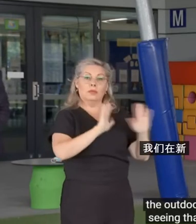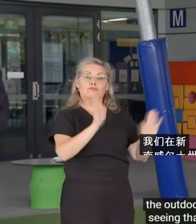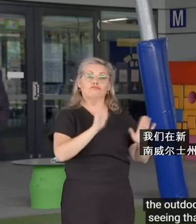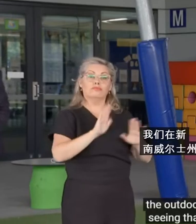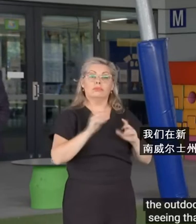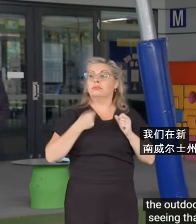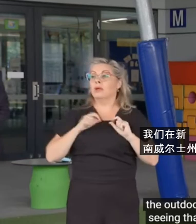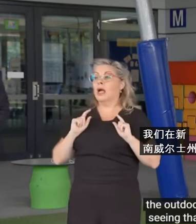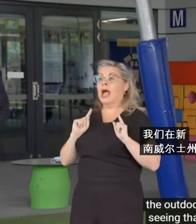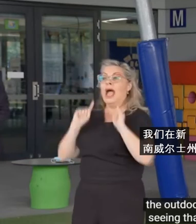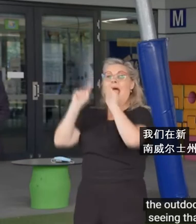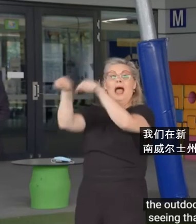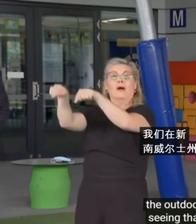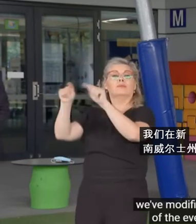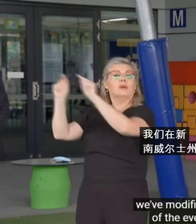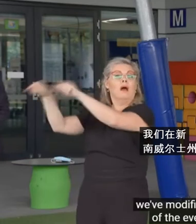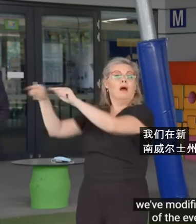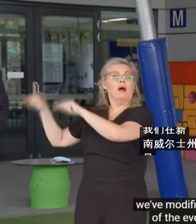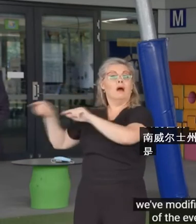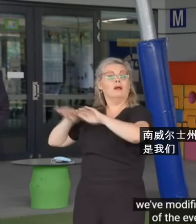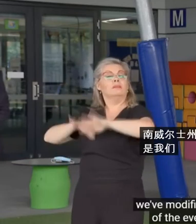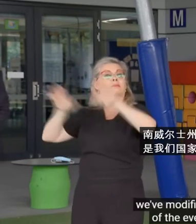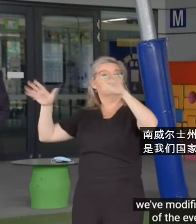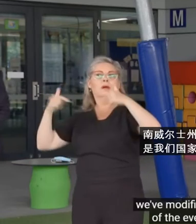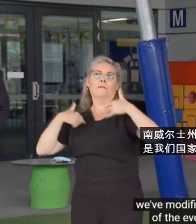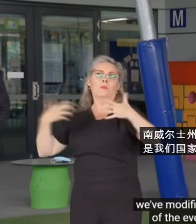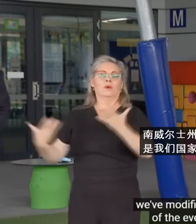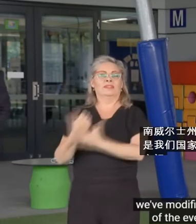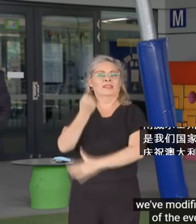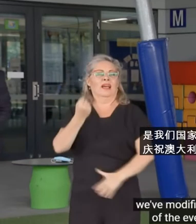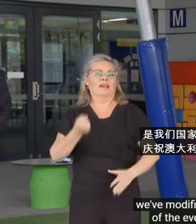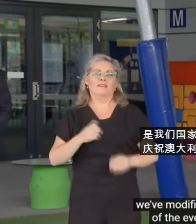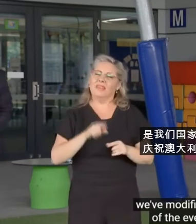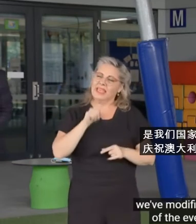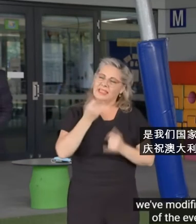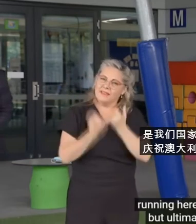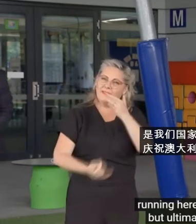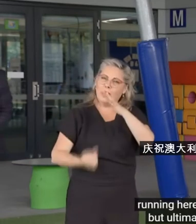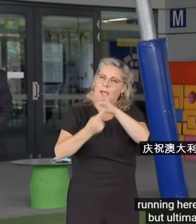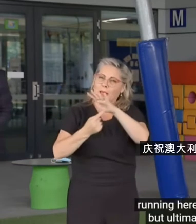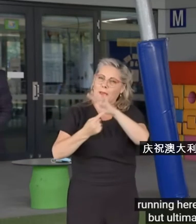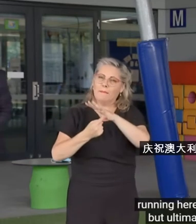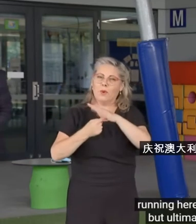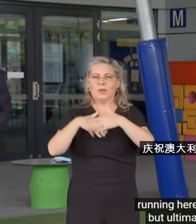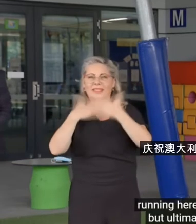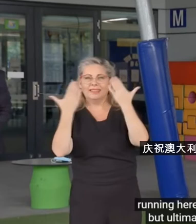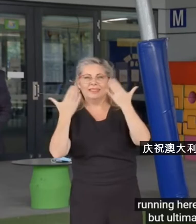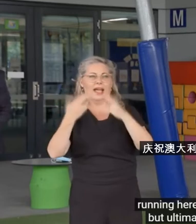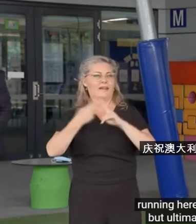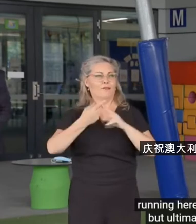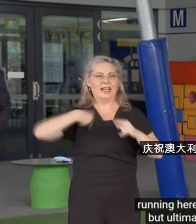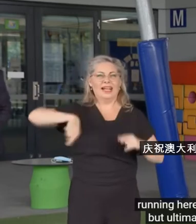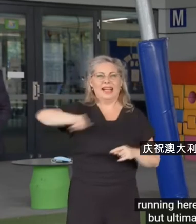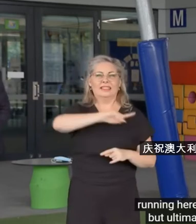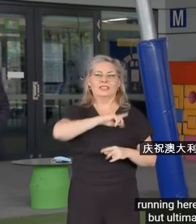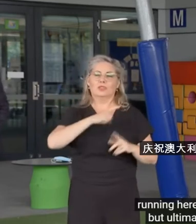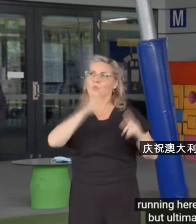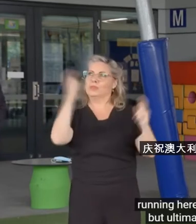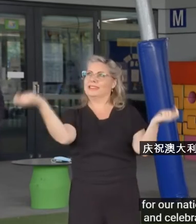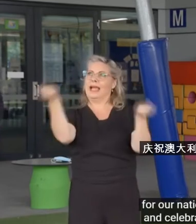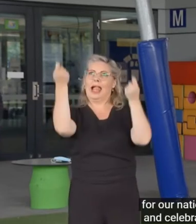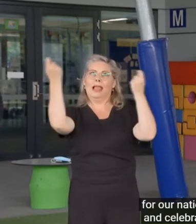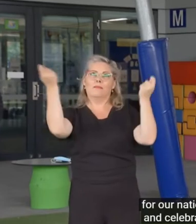here in New South Wales, but ultimately it's a great day for our nation to come together and celebrate everything that's great about Australia. Are you looking at keeping the